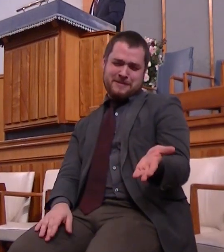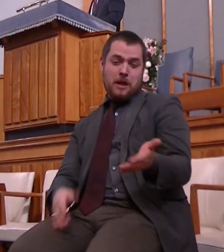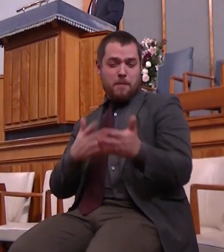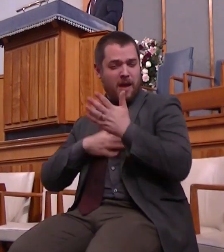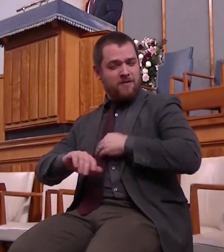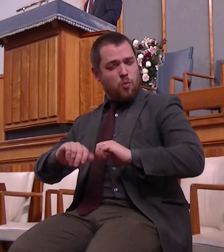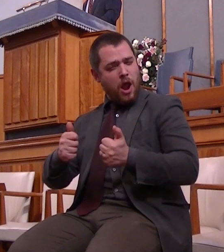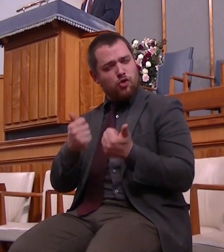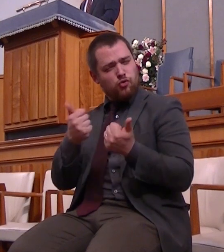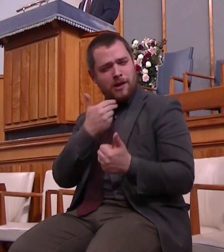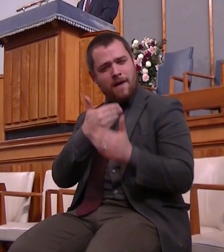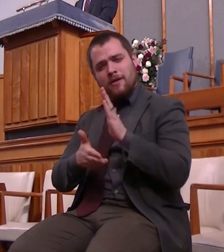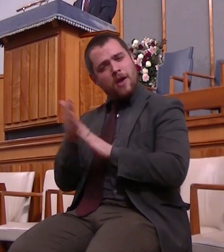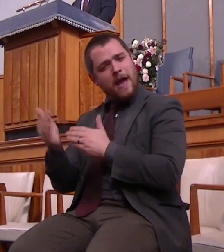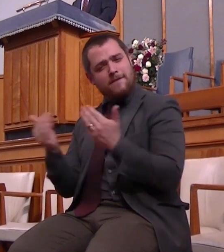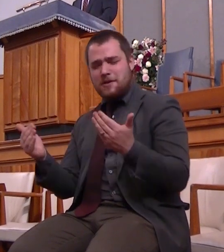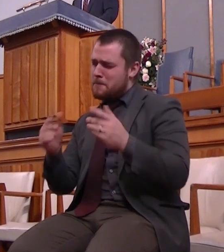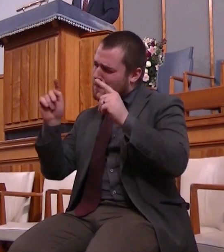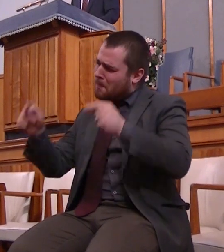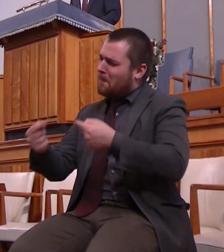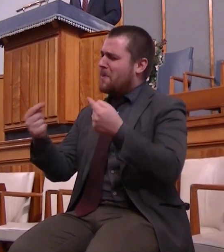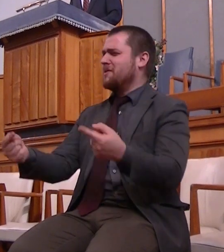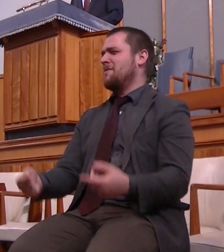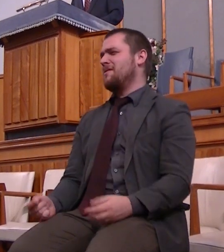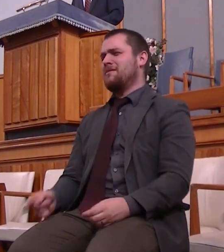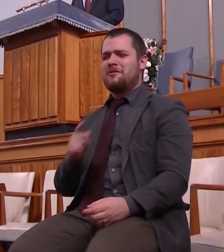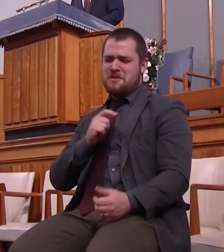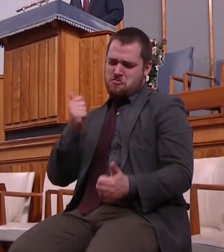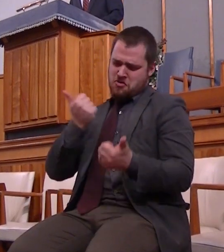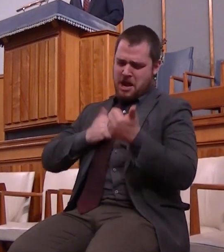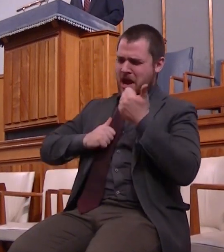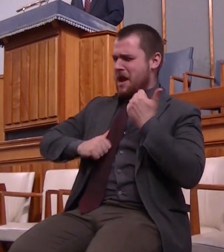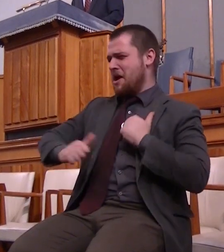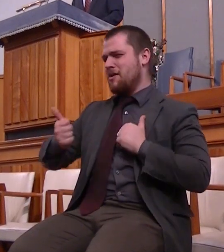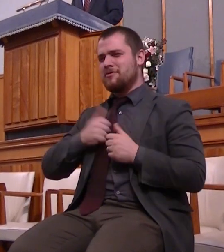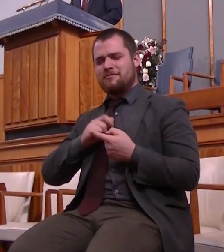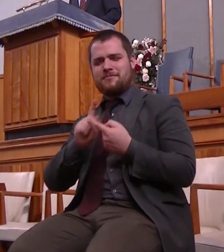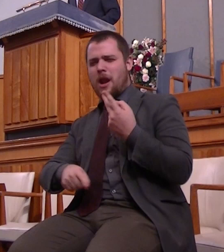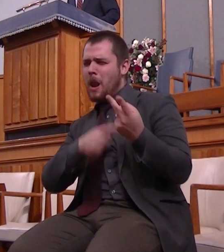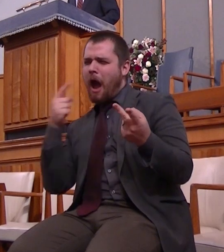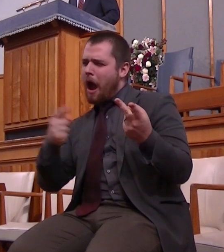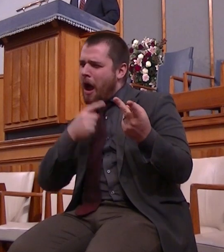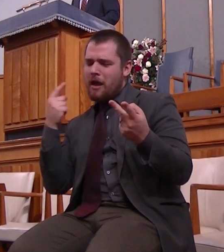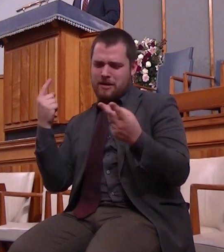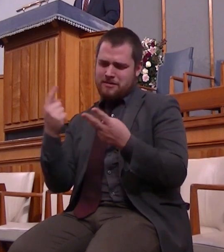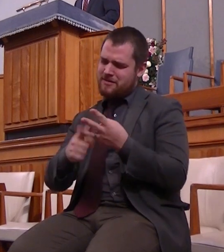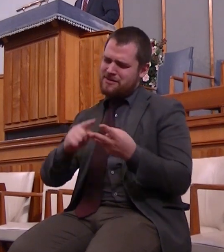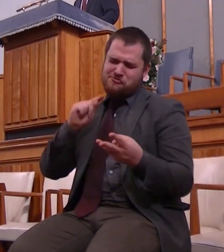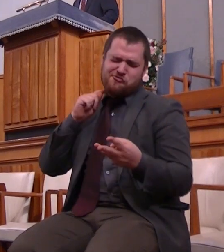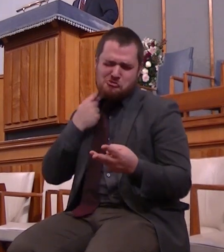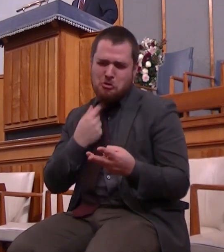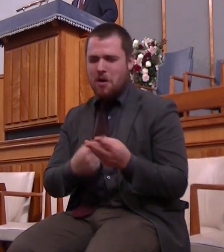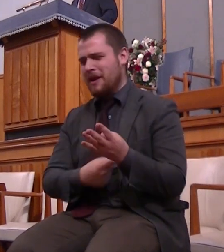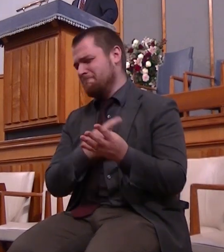sinful and corrupt. With all our pride and all our weaknesses and all our dishonesty and all our violence,